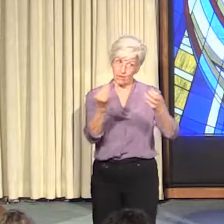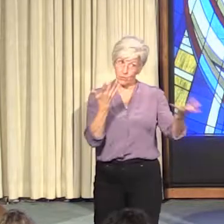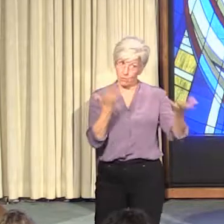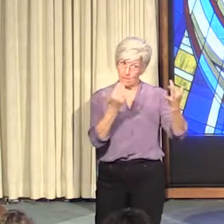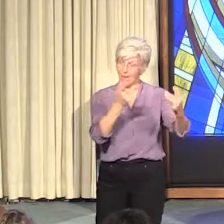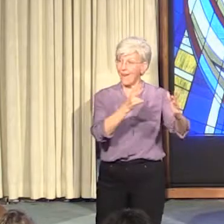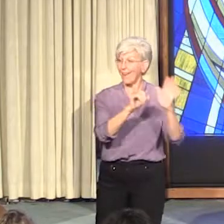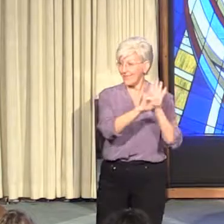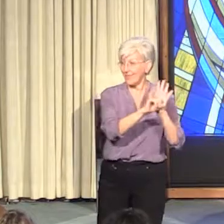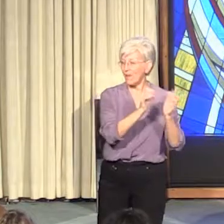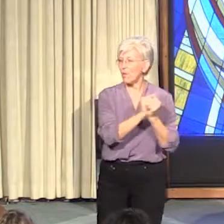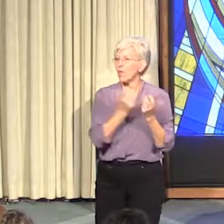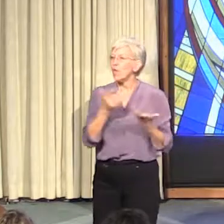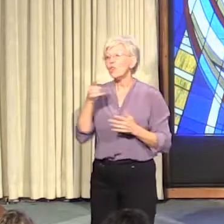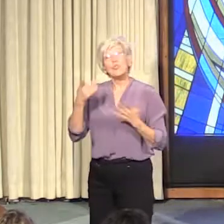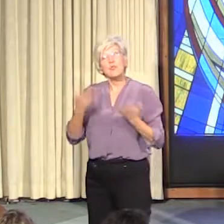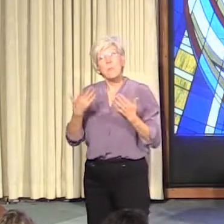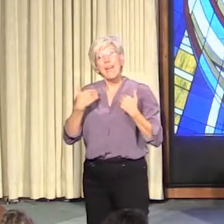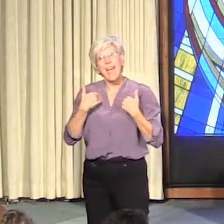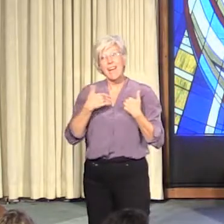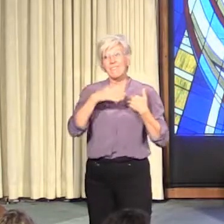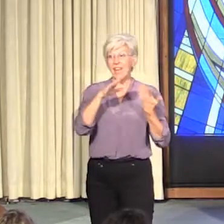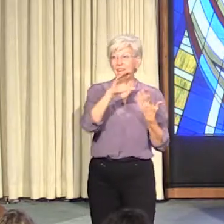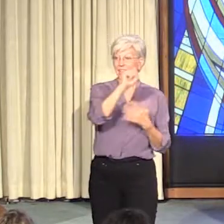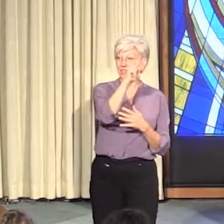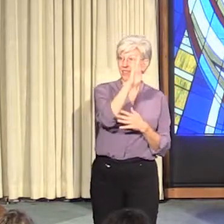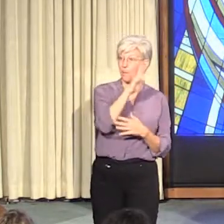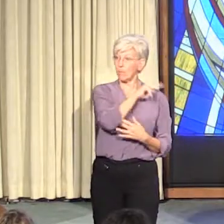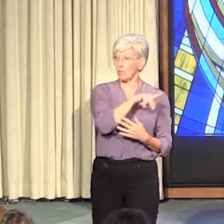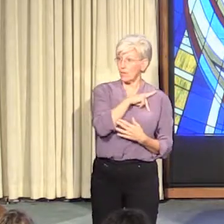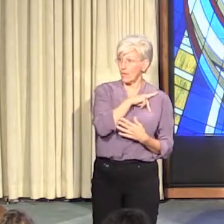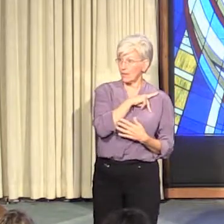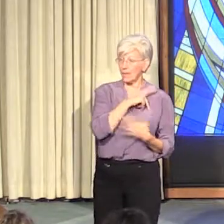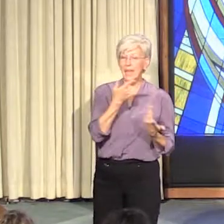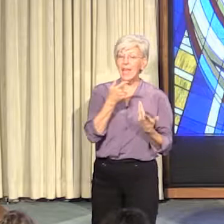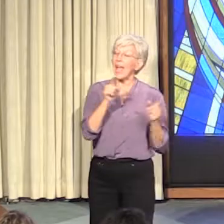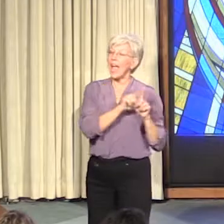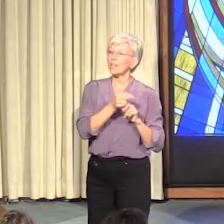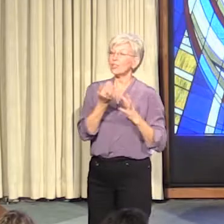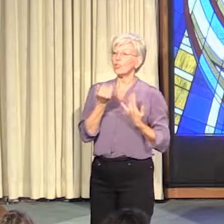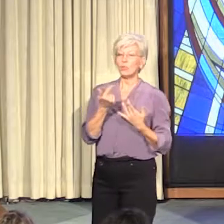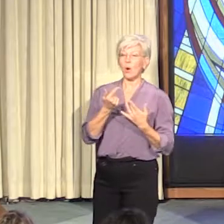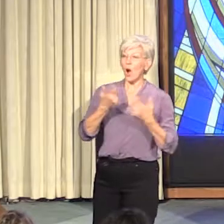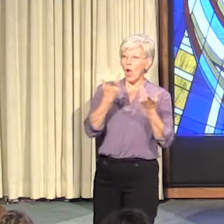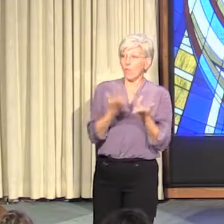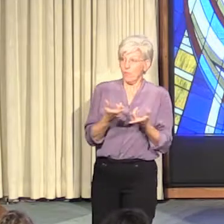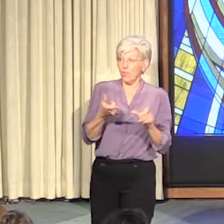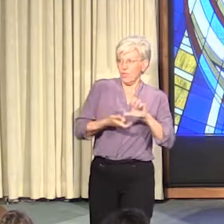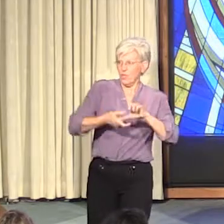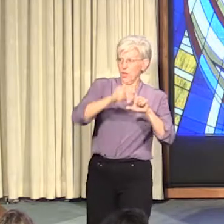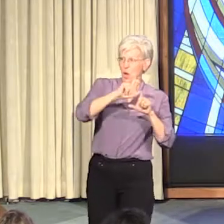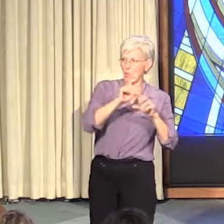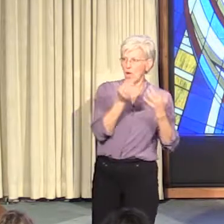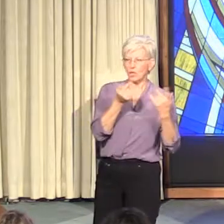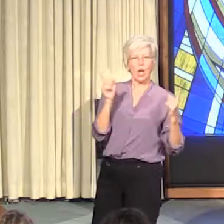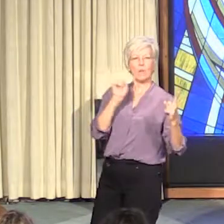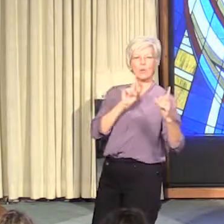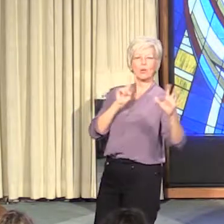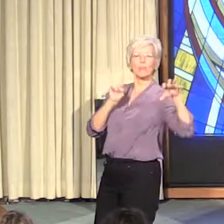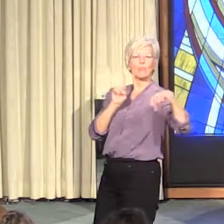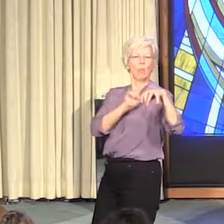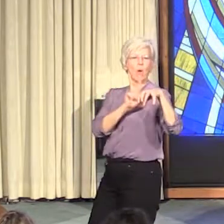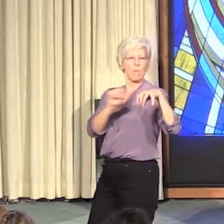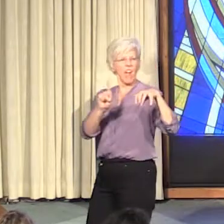this. He says, you may have a sub-personality that as you're walking by the donut shop tells you, you really deserve one of those